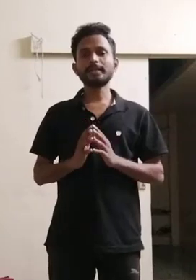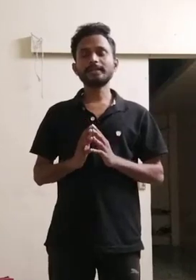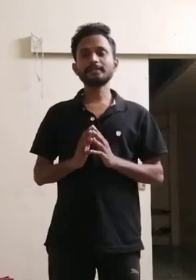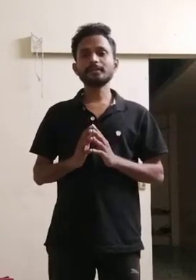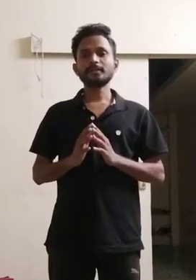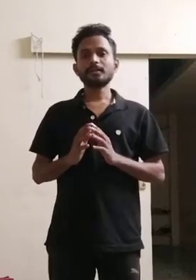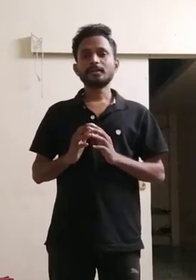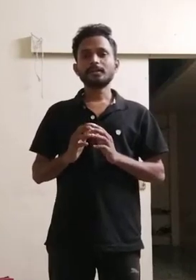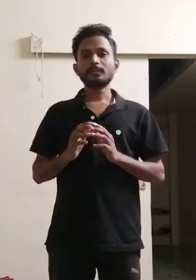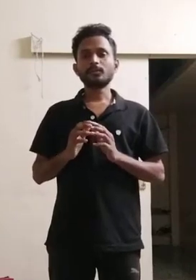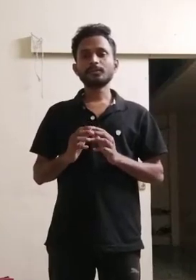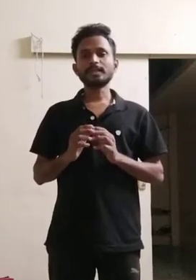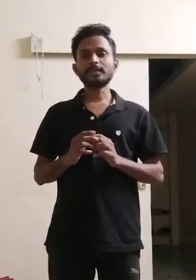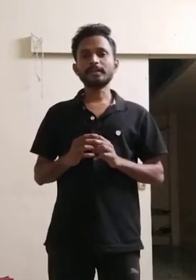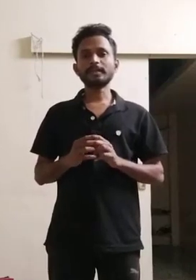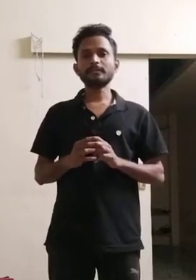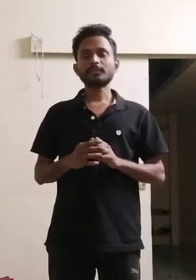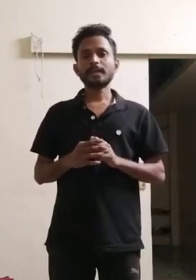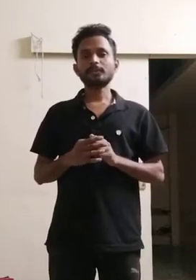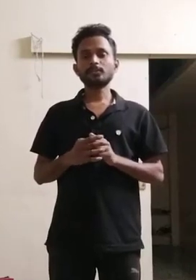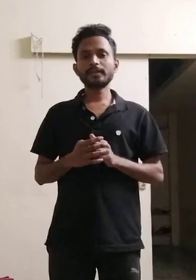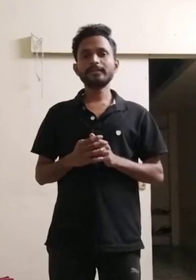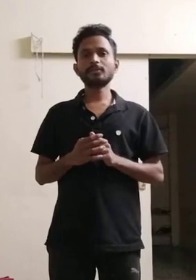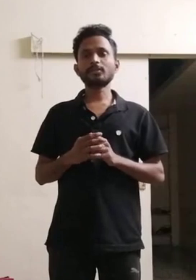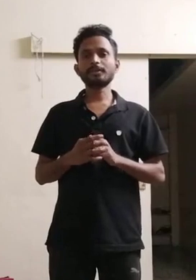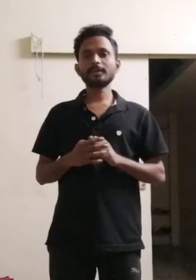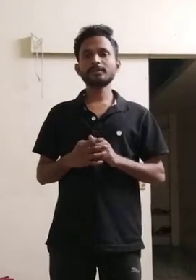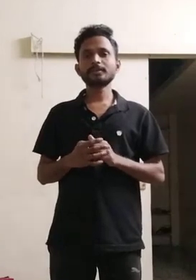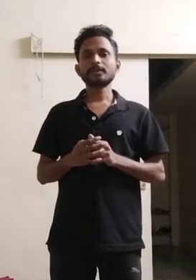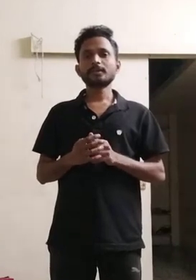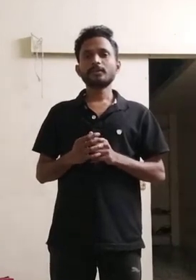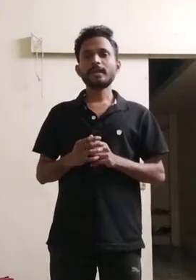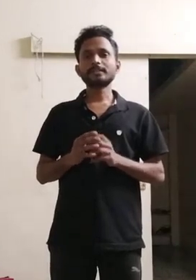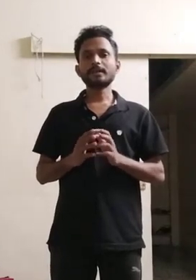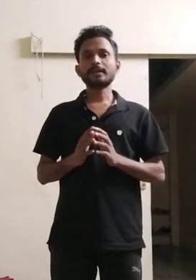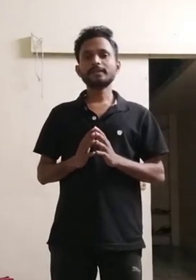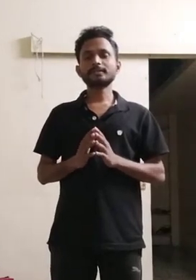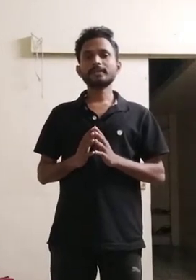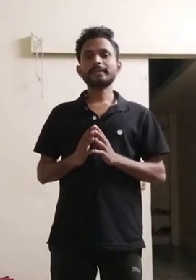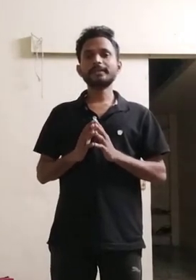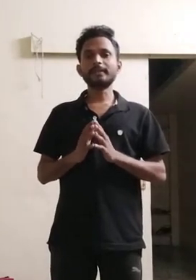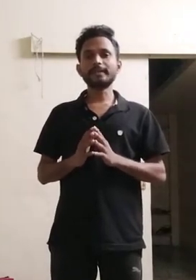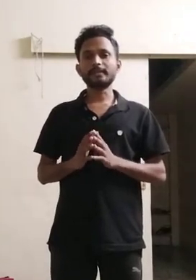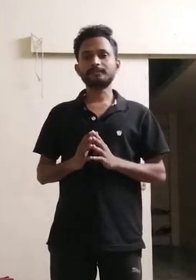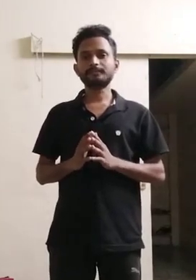is 4 January and today video topic is why Java is independent.